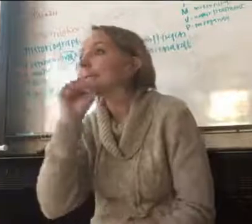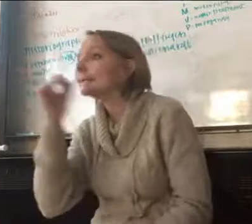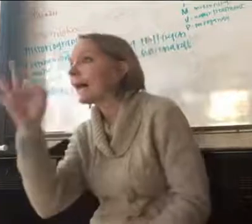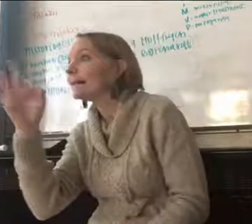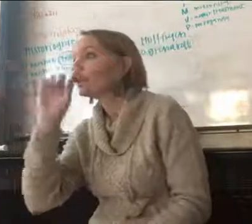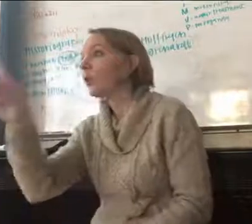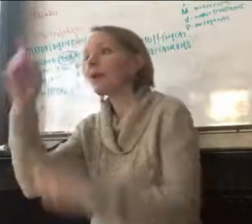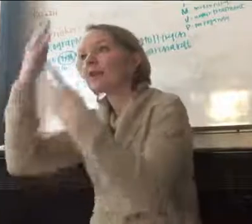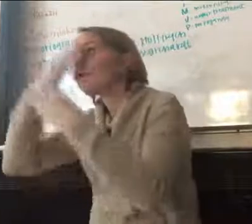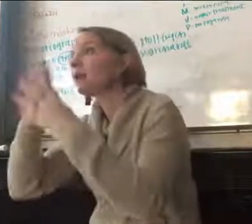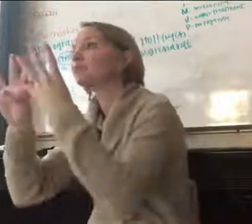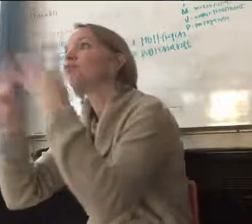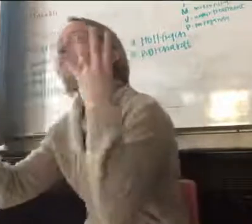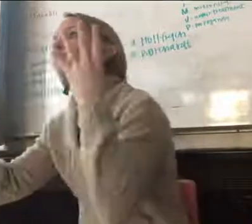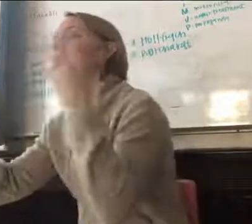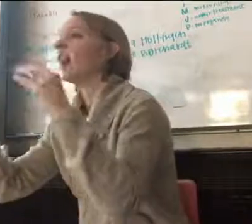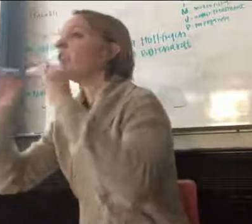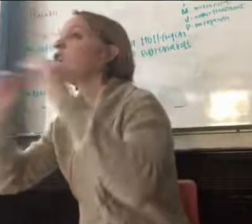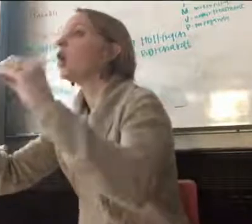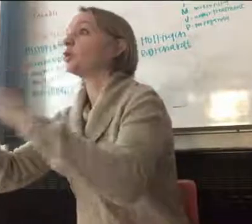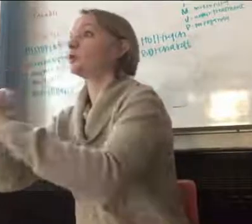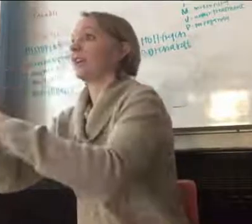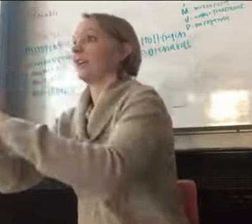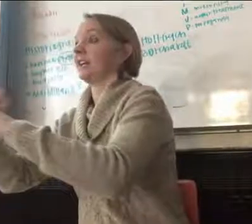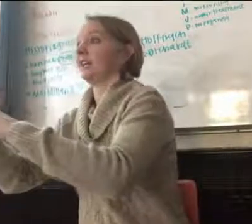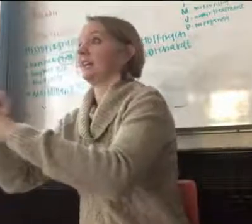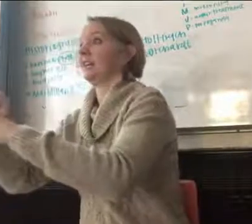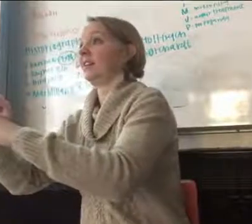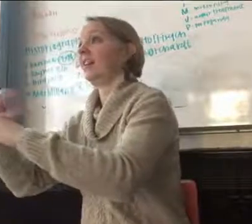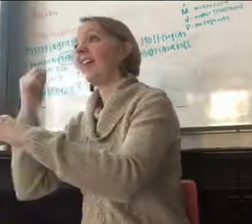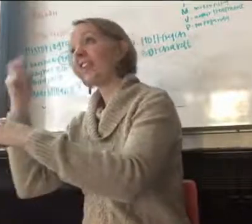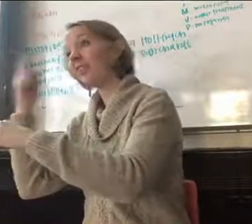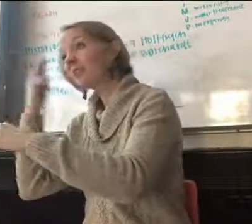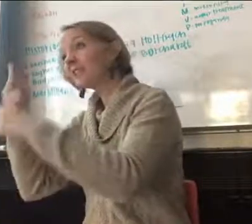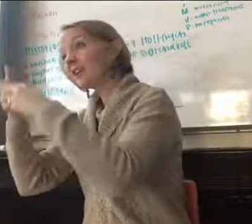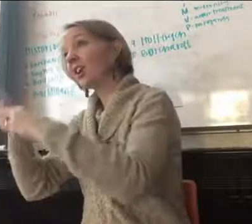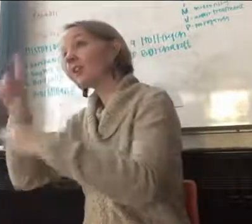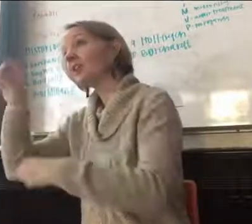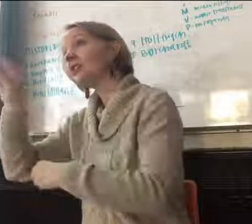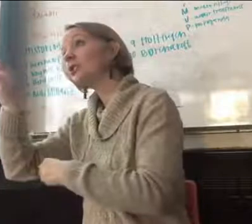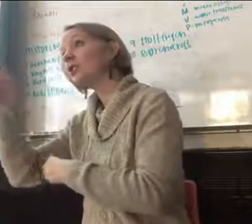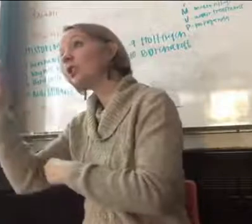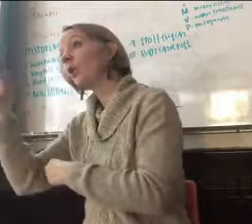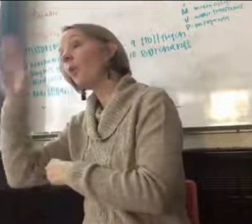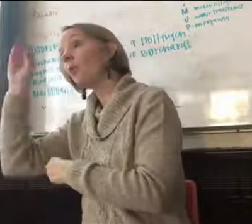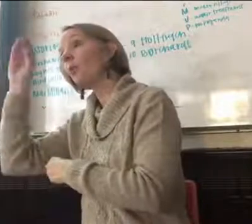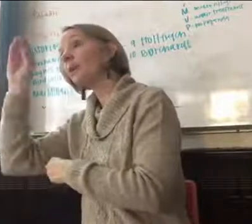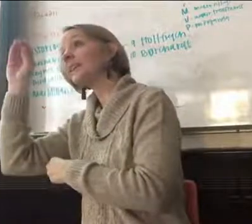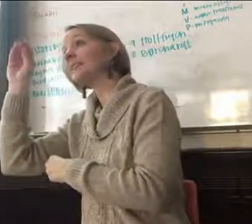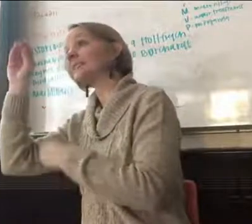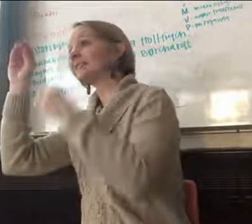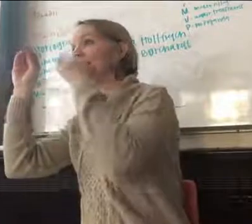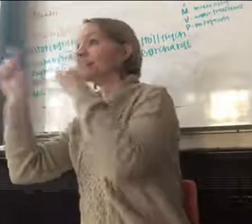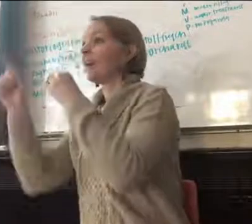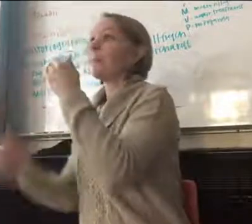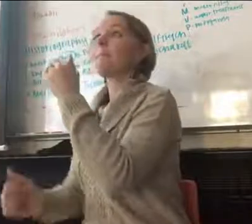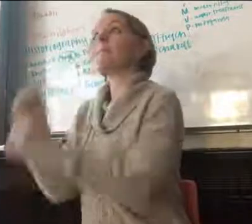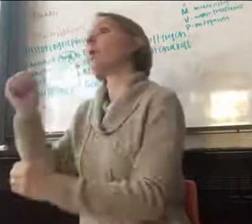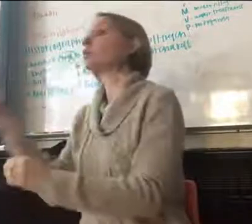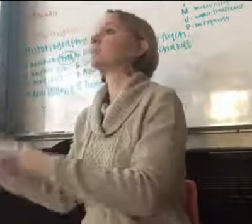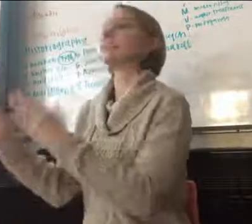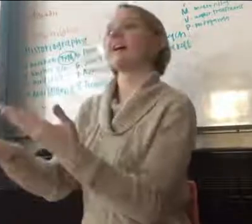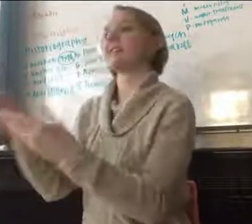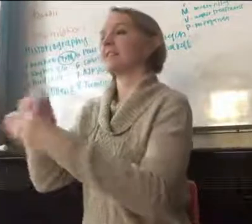front lines with zero training. And the doughboys, the reason why it's that negative one is because the doughboys are going to account for the most amounts of deaths in the